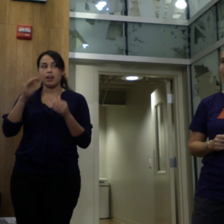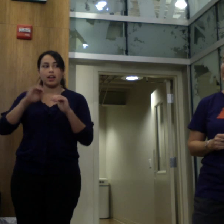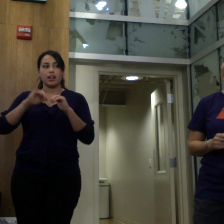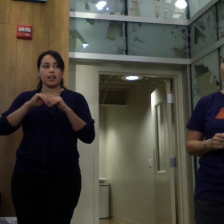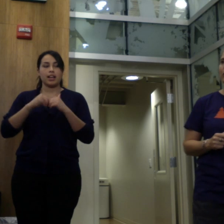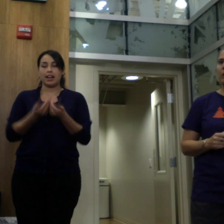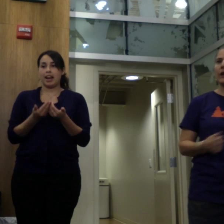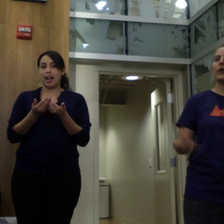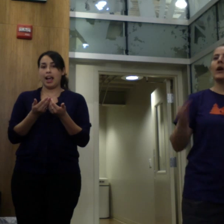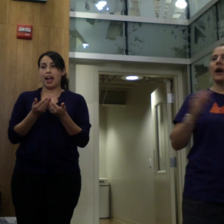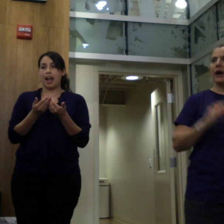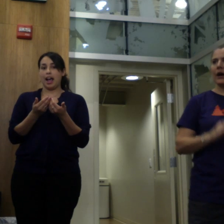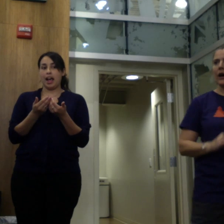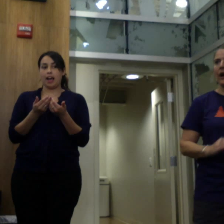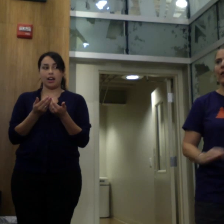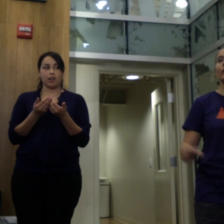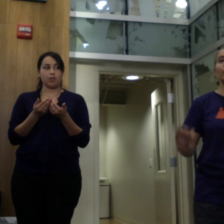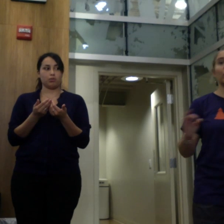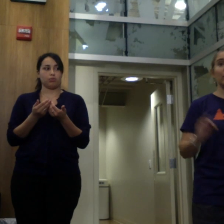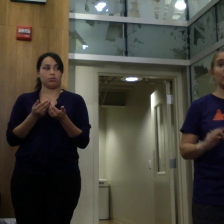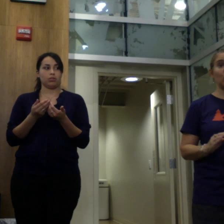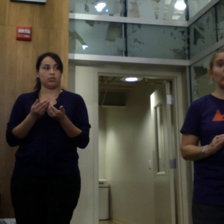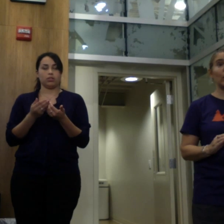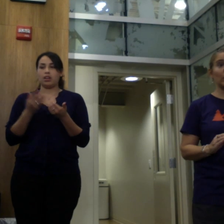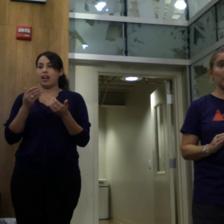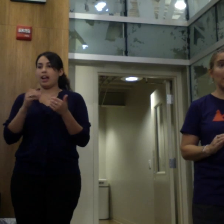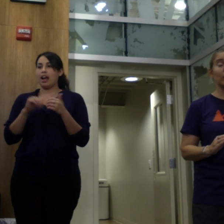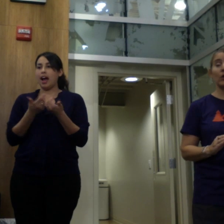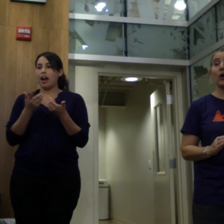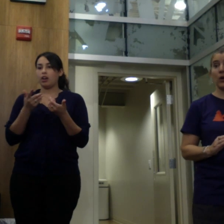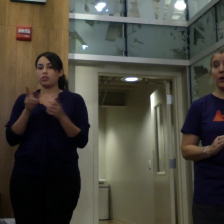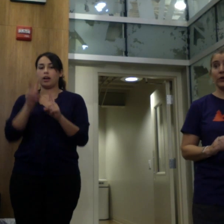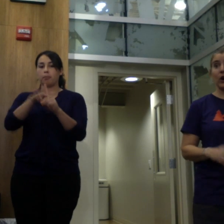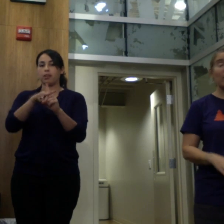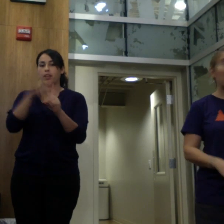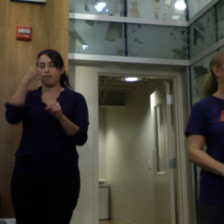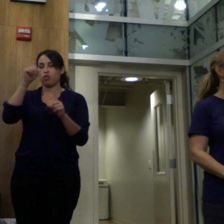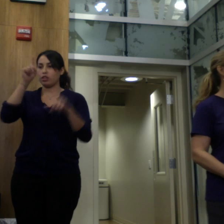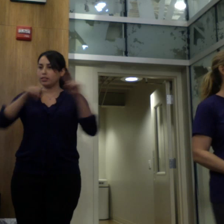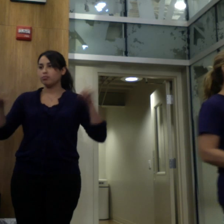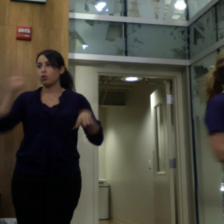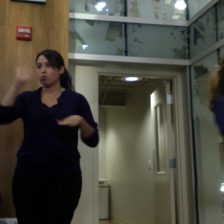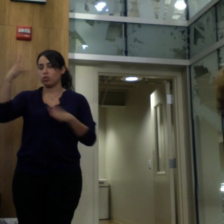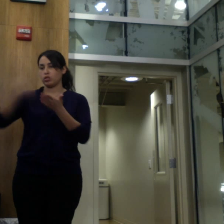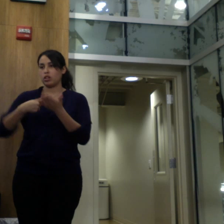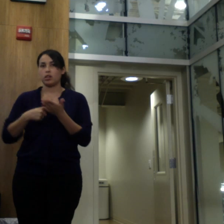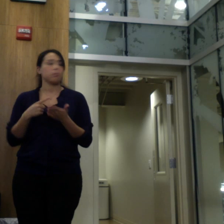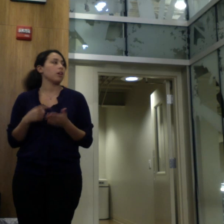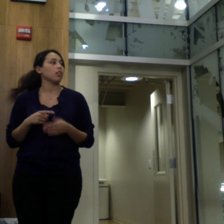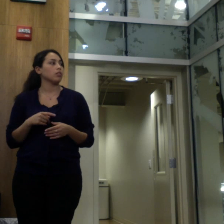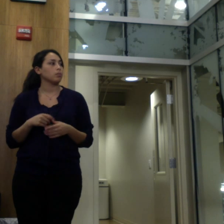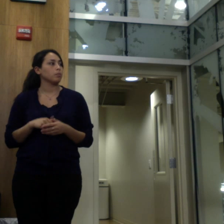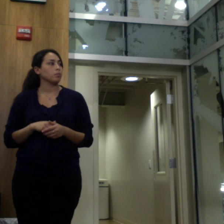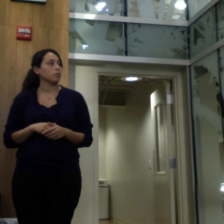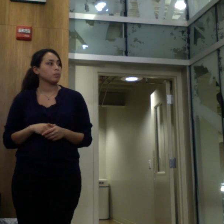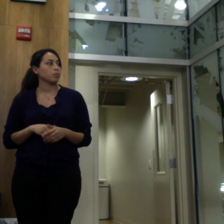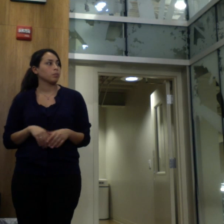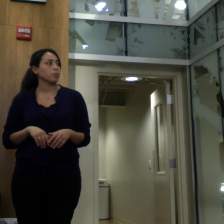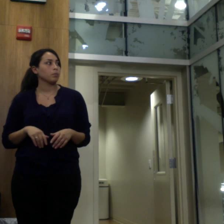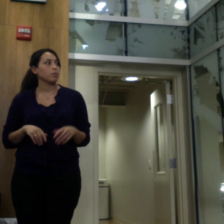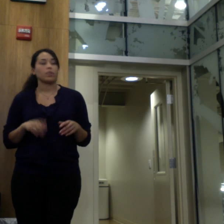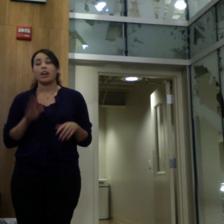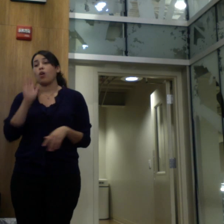to implement these different things that we're talking about and are going to talk about. And one of his favorite things is called the